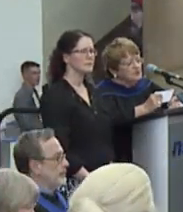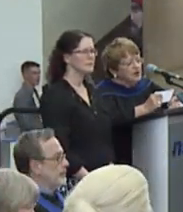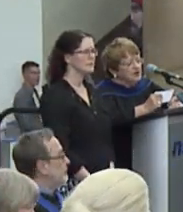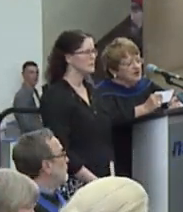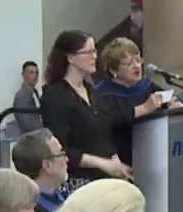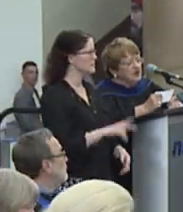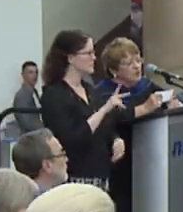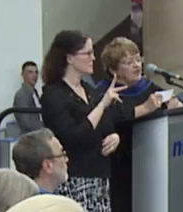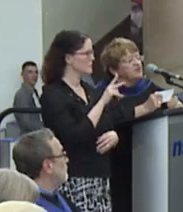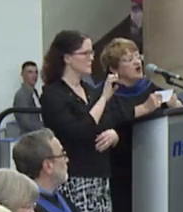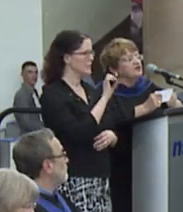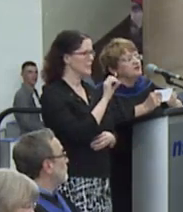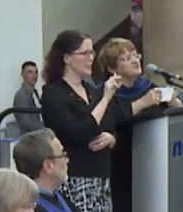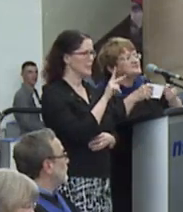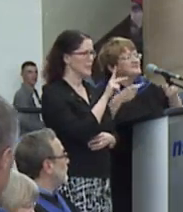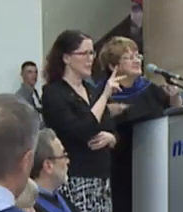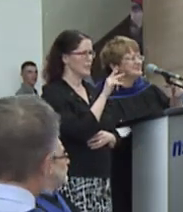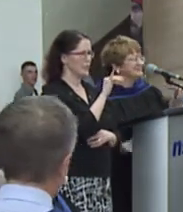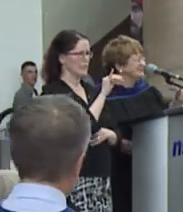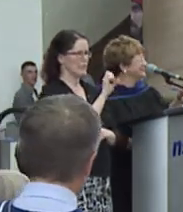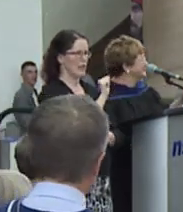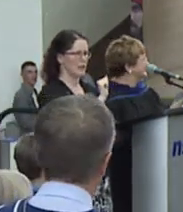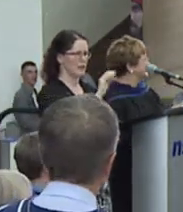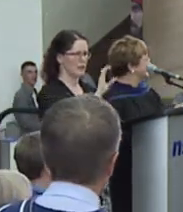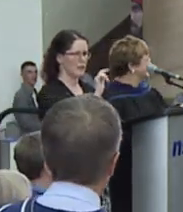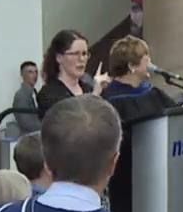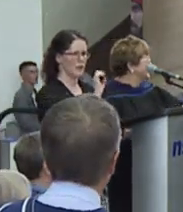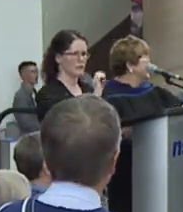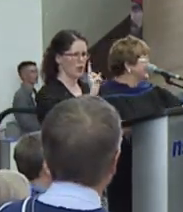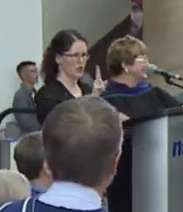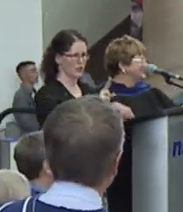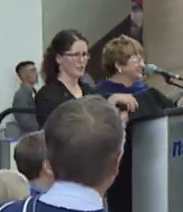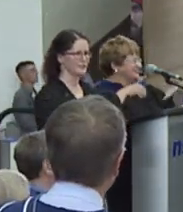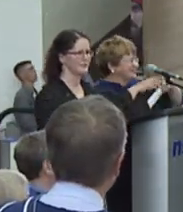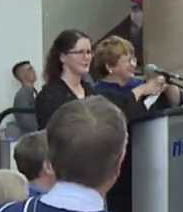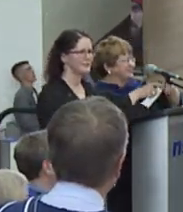Kisuk Park with honors.